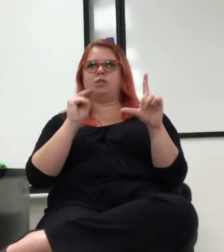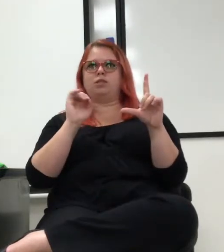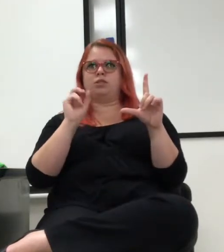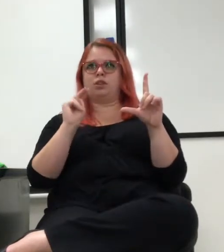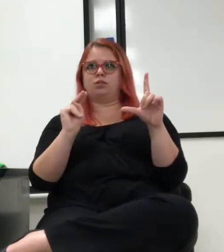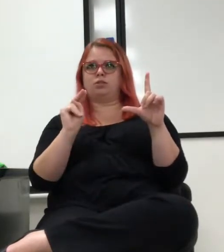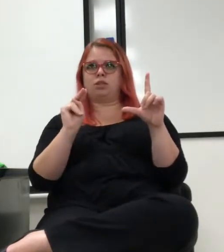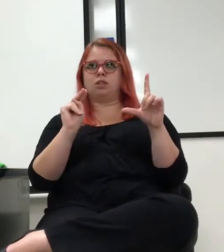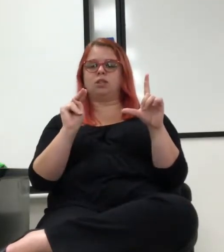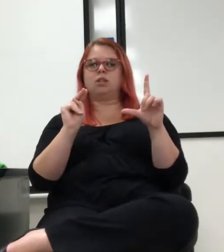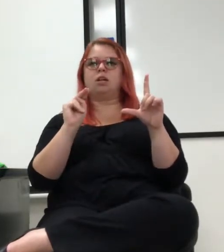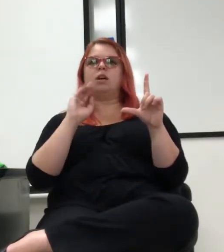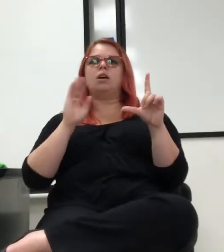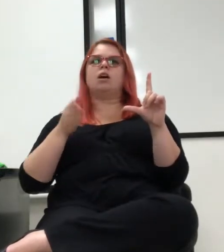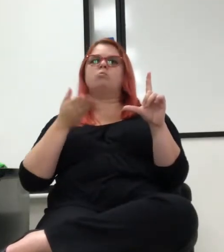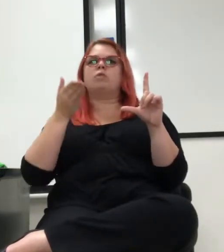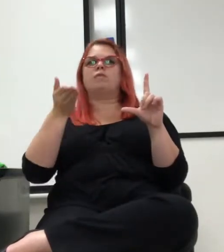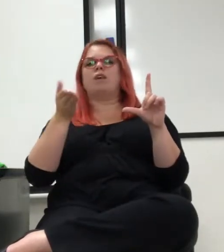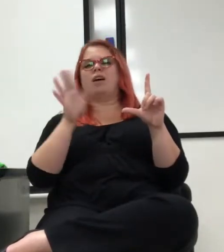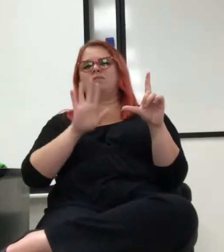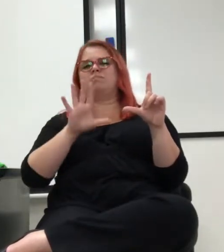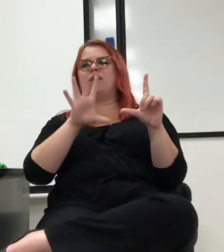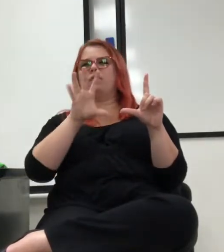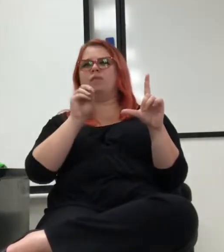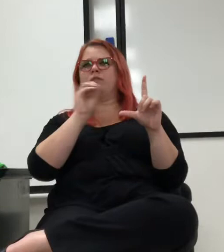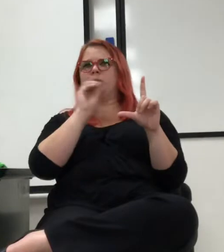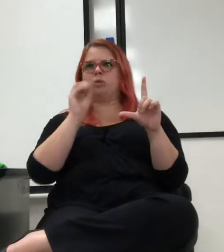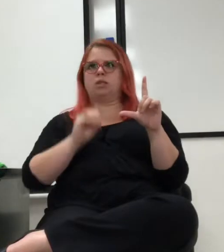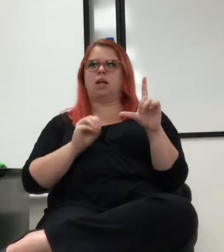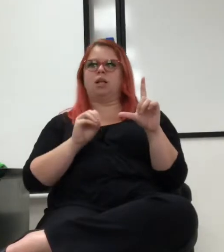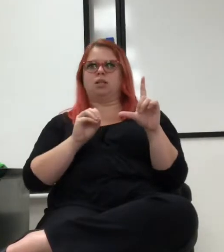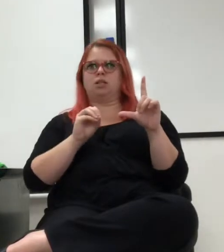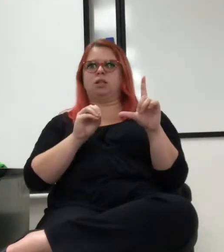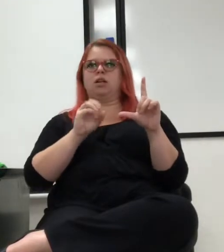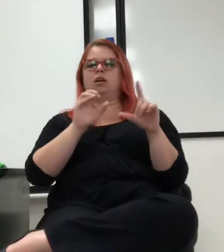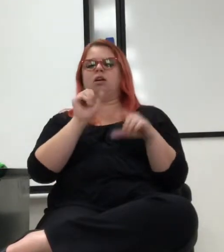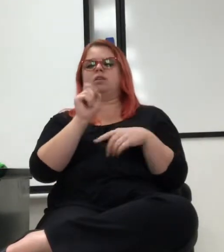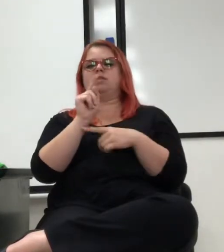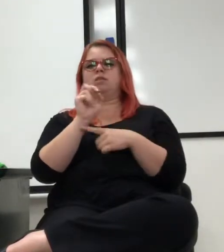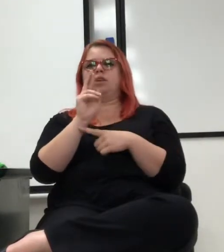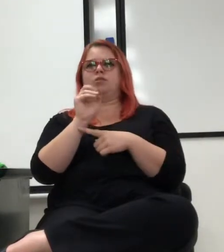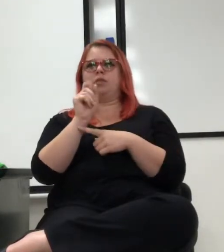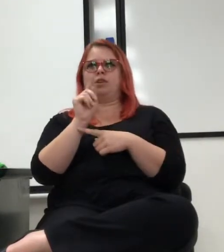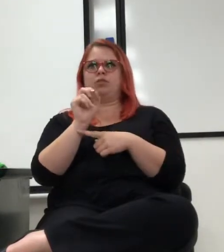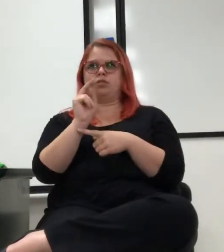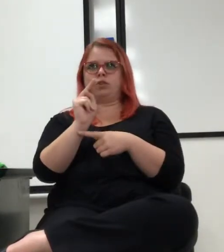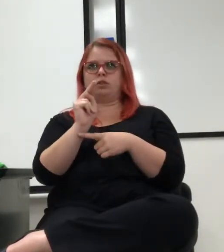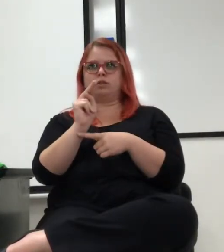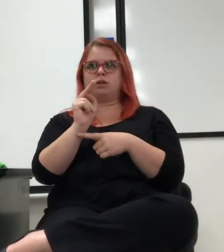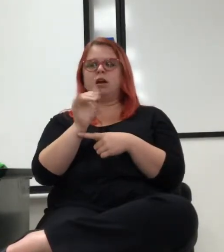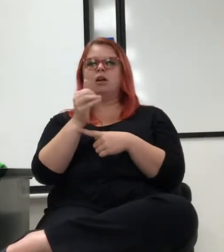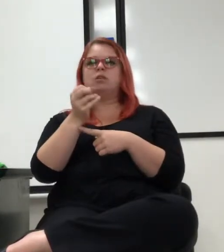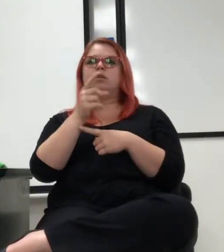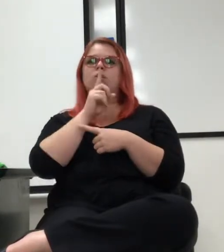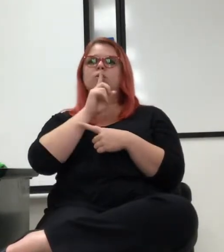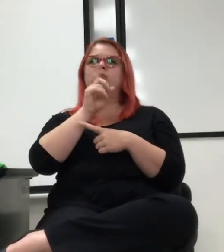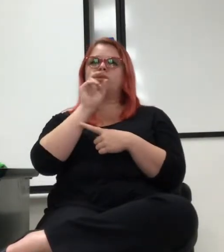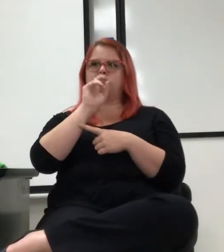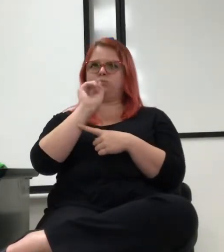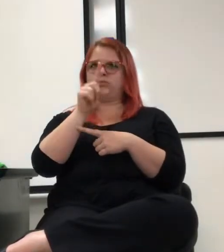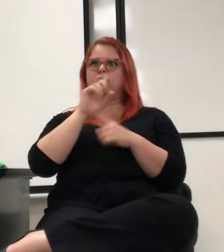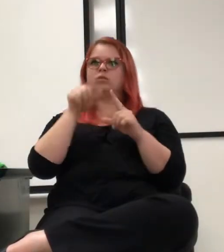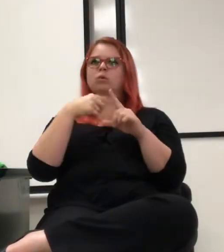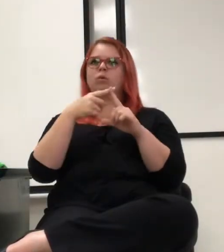it provides something like 50% saturation. Okay. So the question becomes, when the